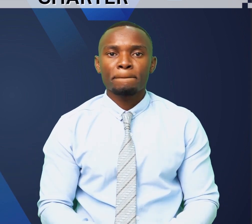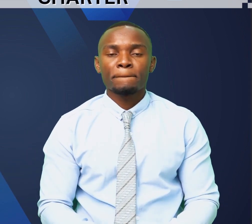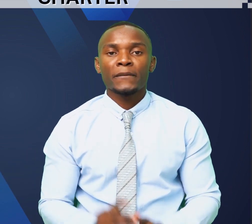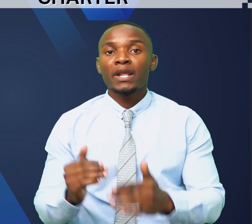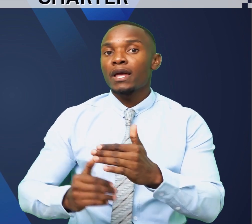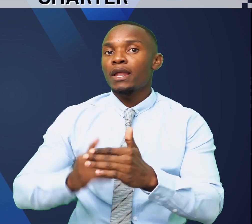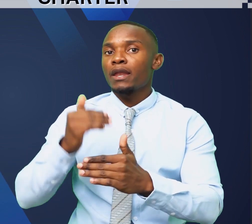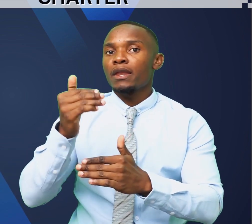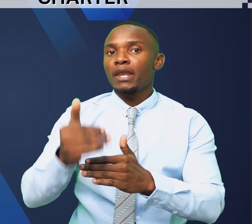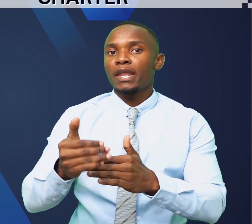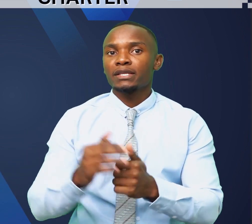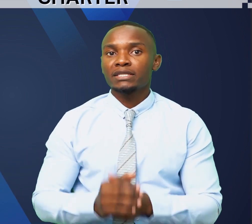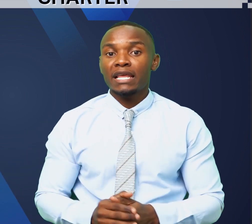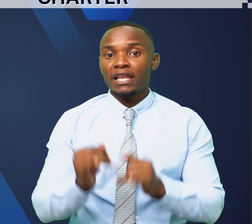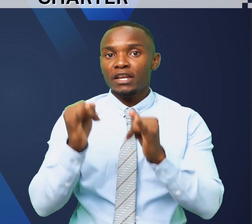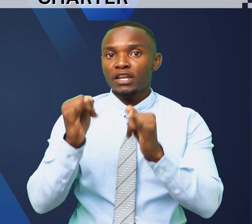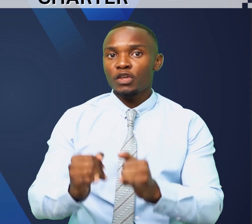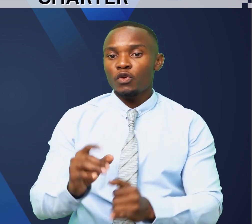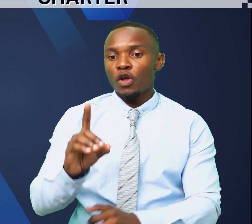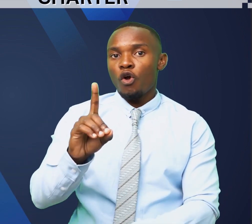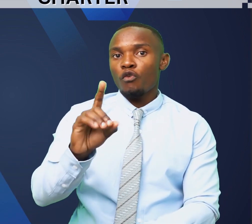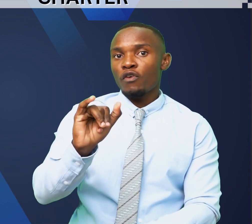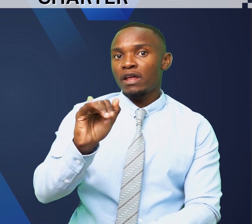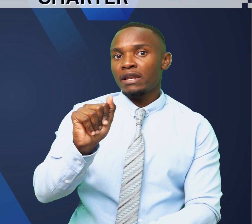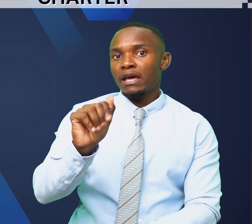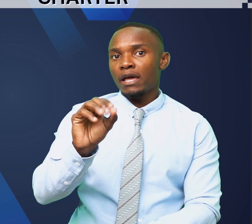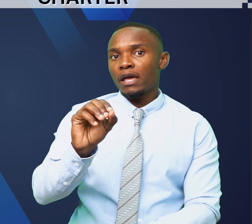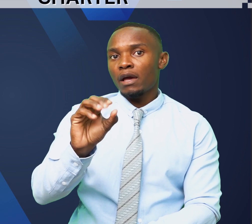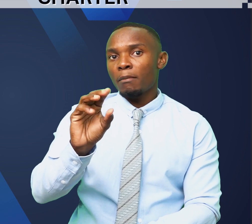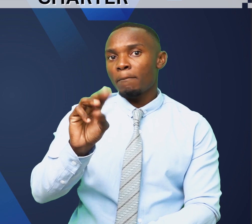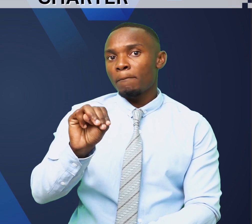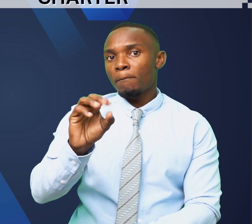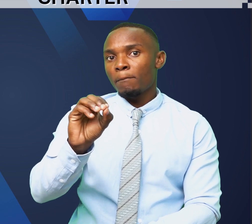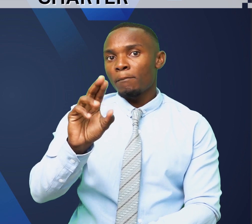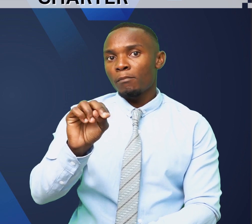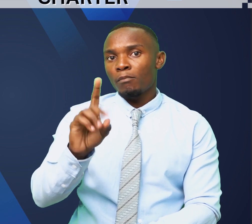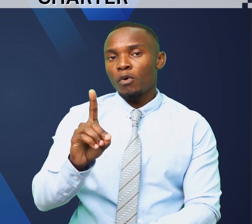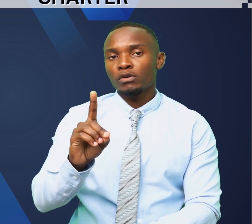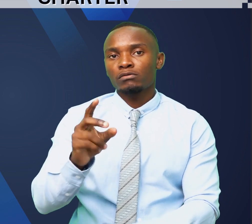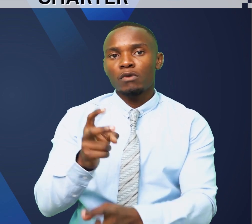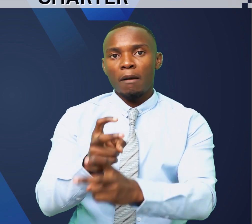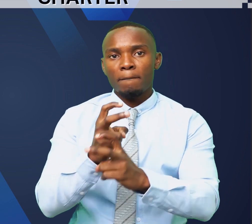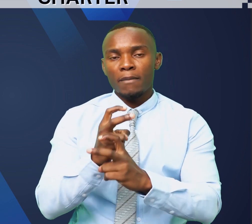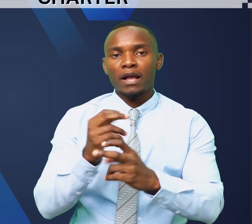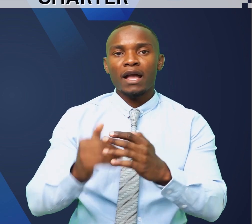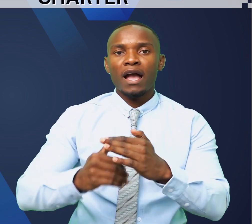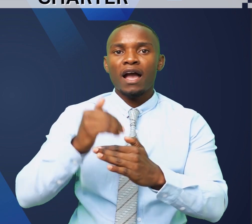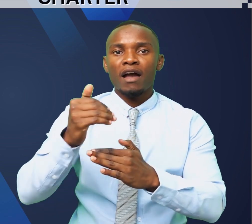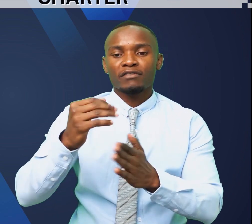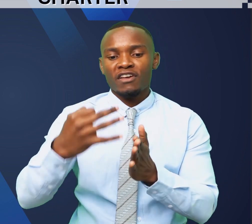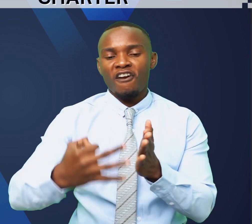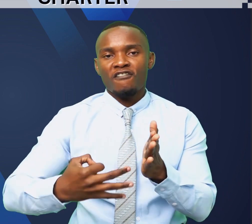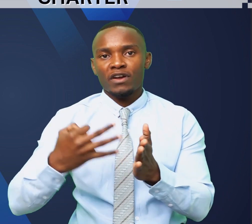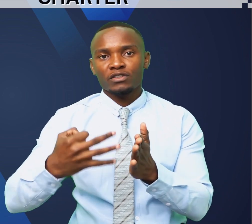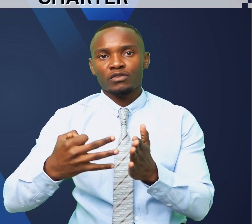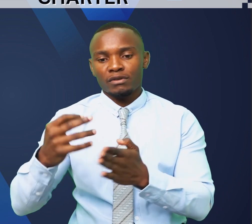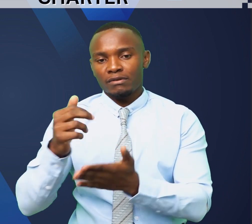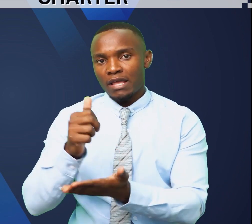Service rendered. Renewal of Diamond Mark permit after factory assessment. Customer